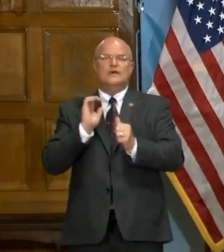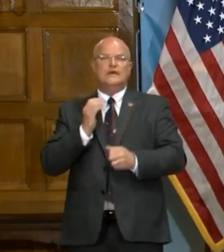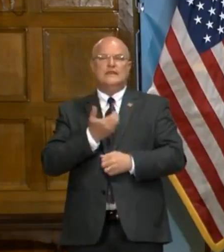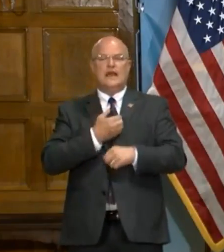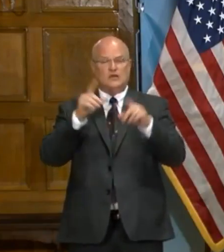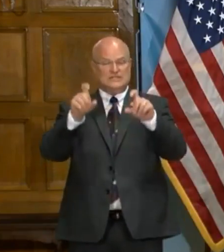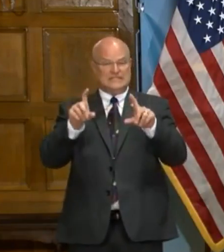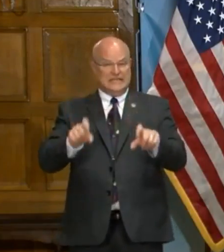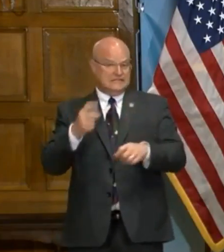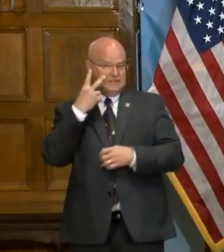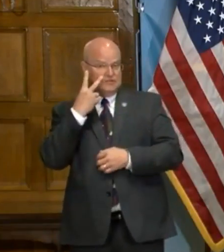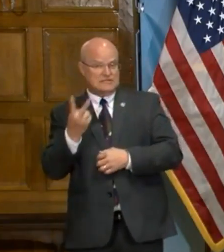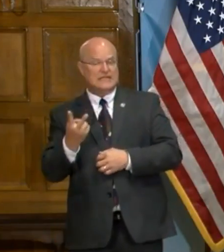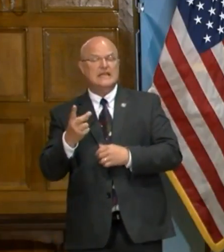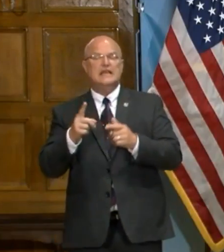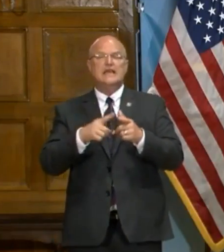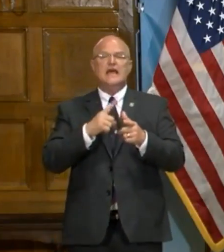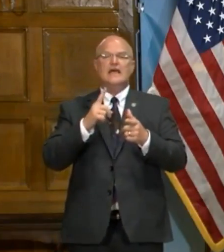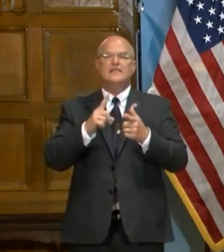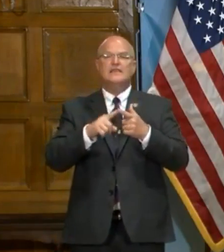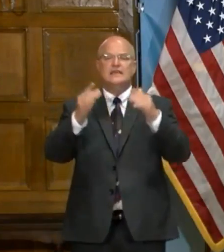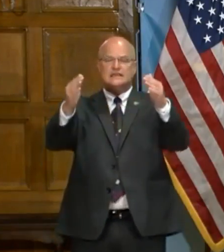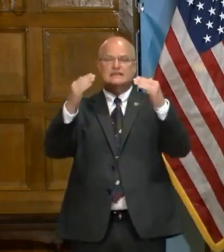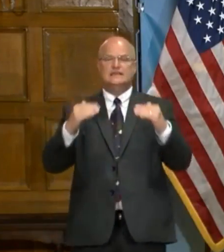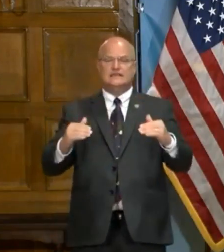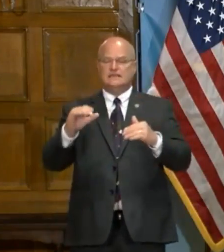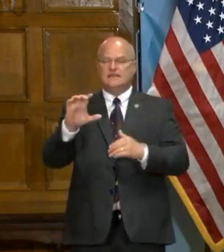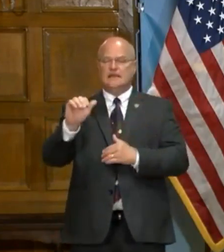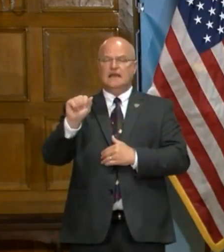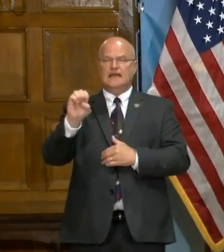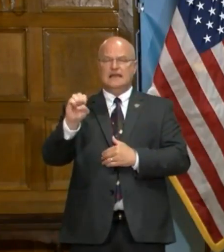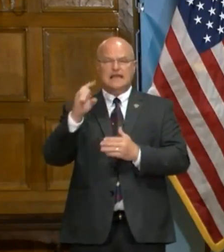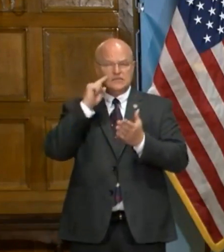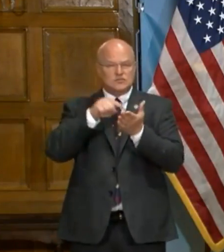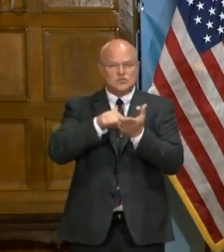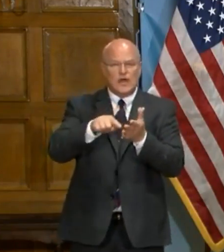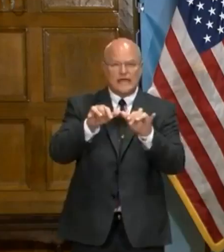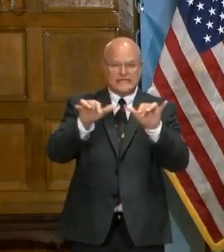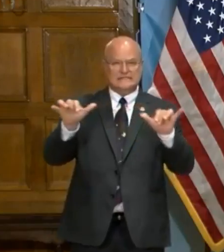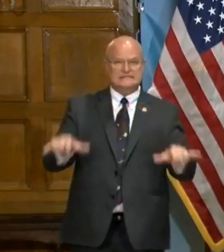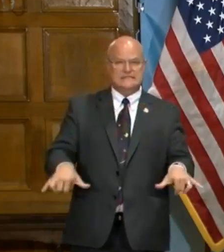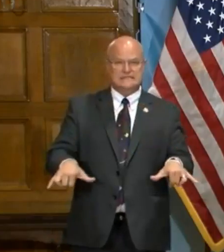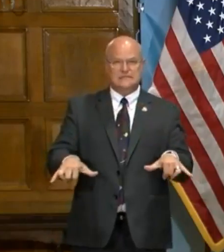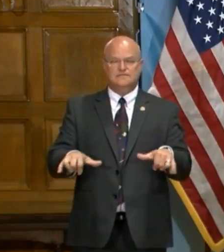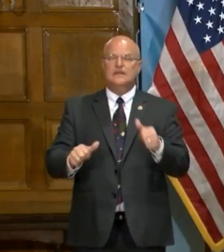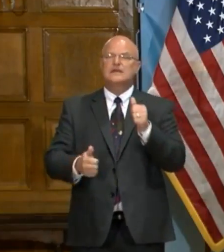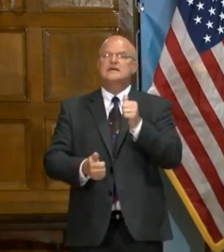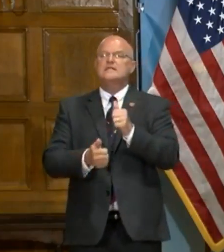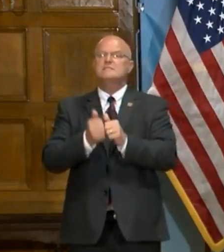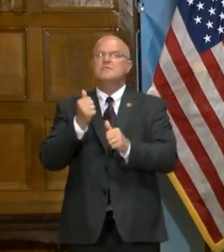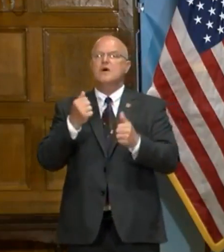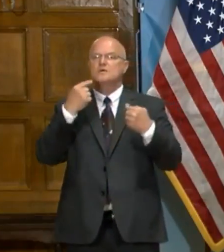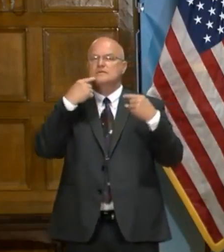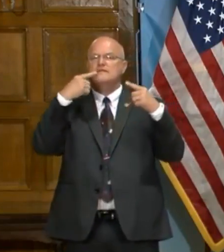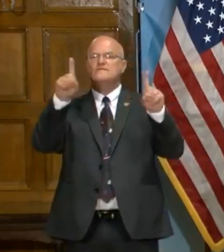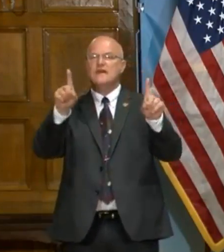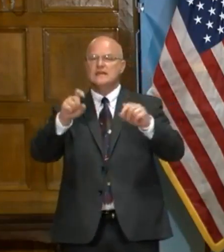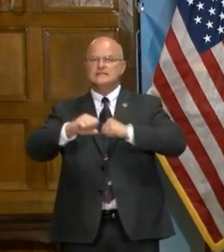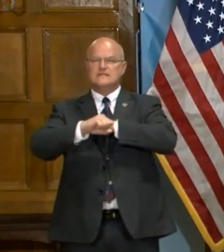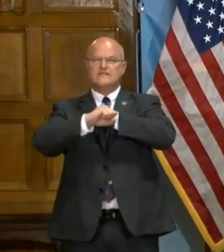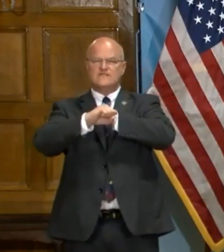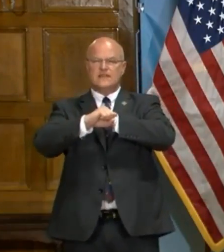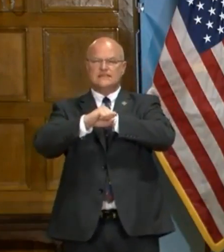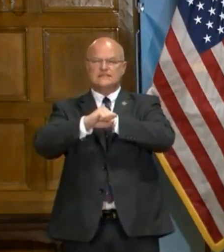our testing, then it goes to our case tracking system, which is our most effective defense